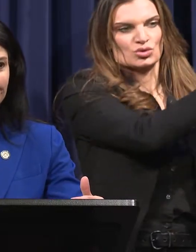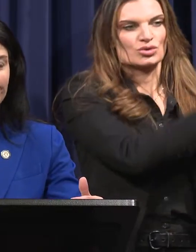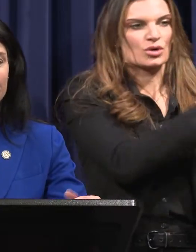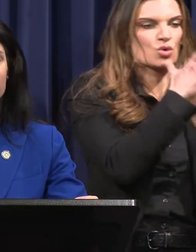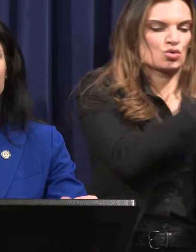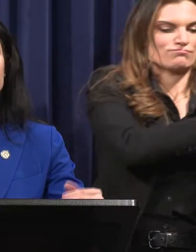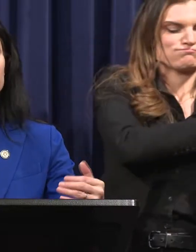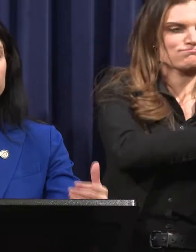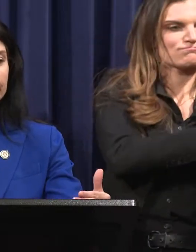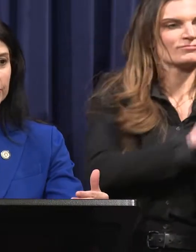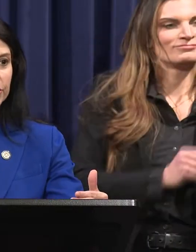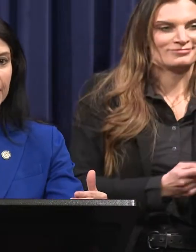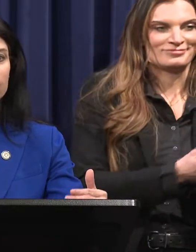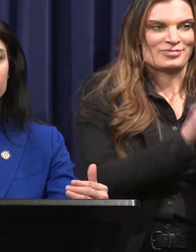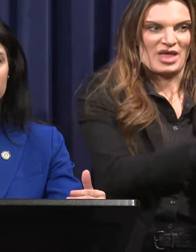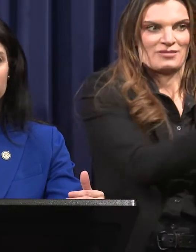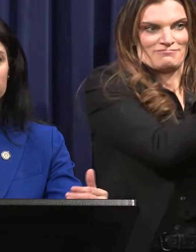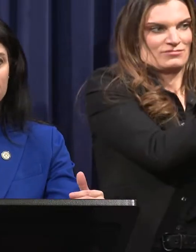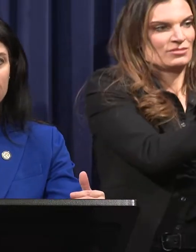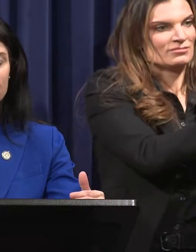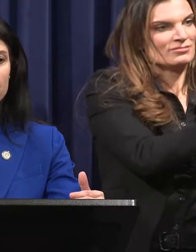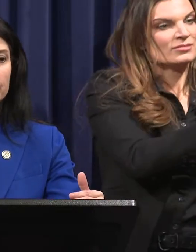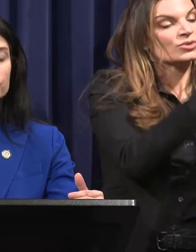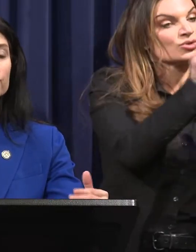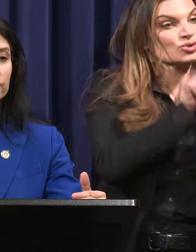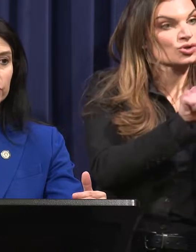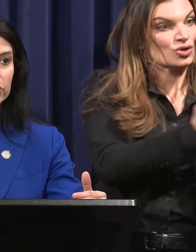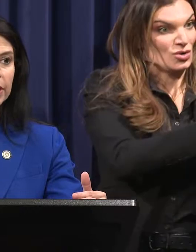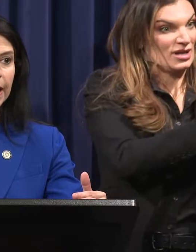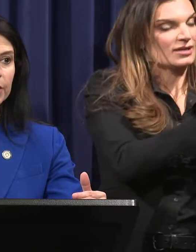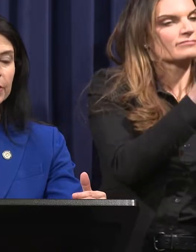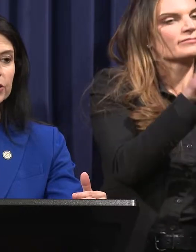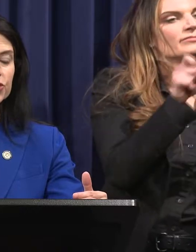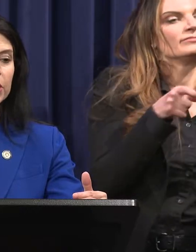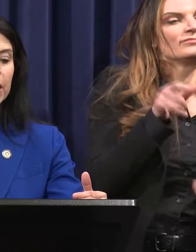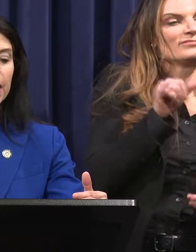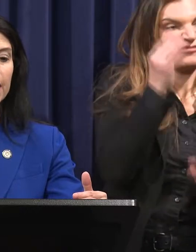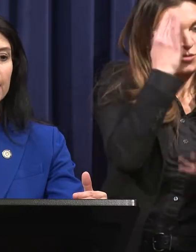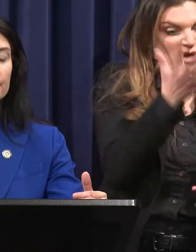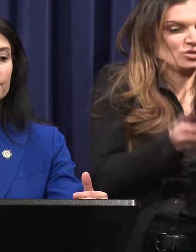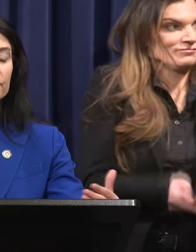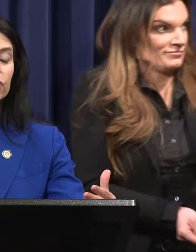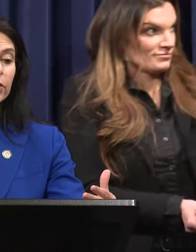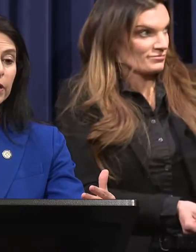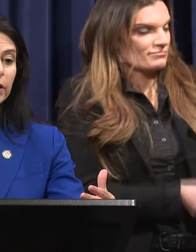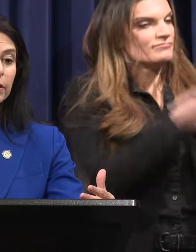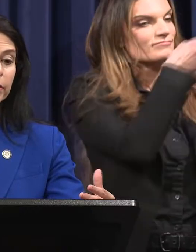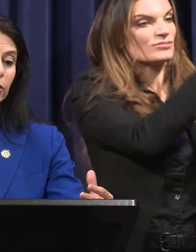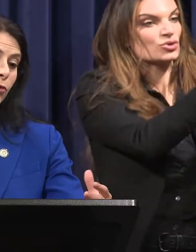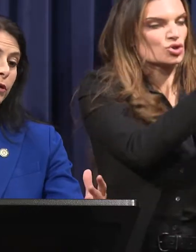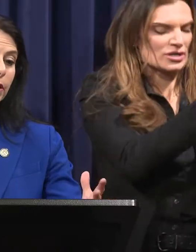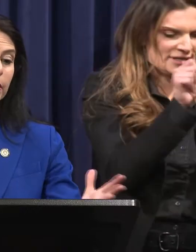attorneys, and then the attorneys have a period of time